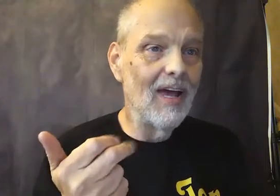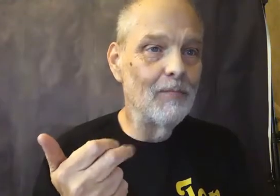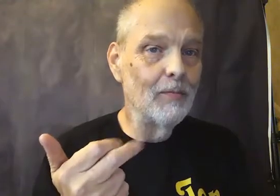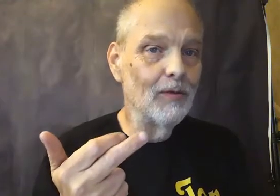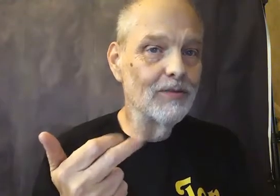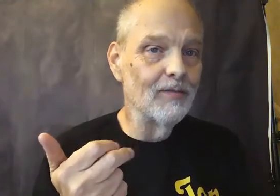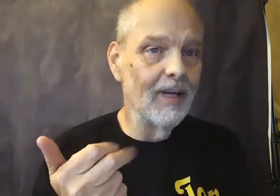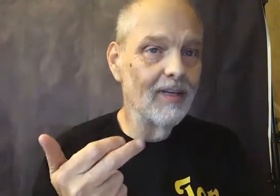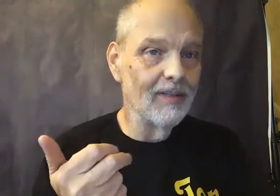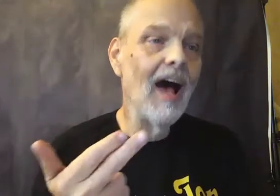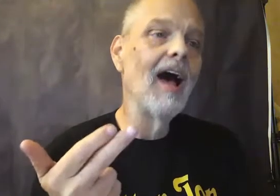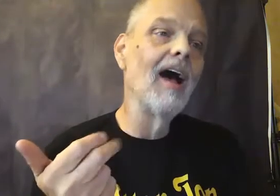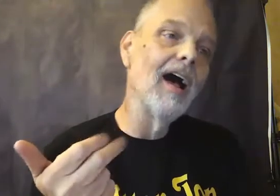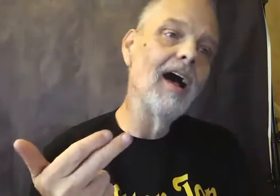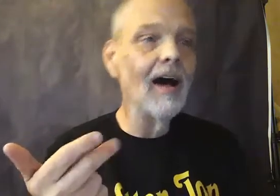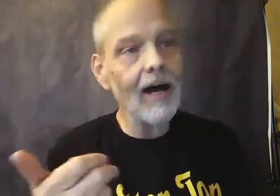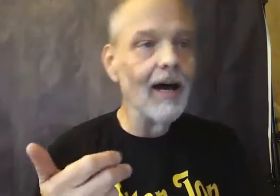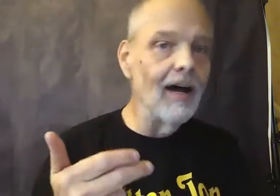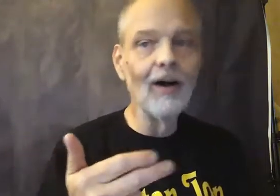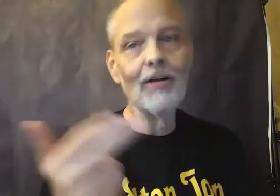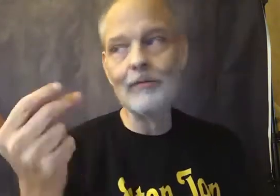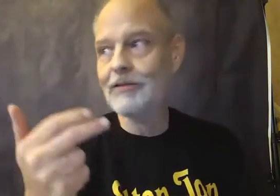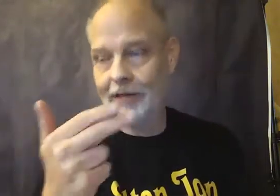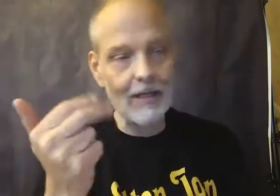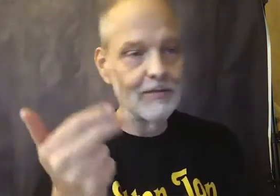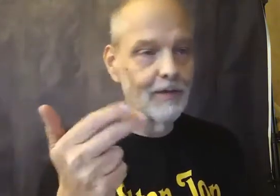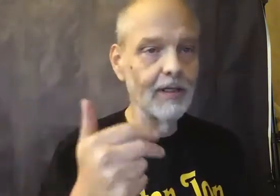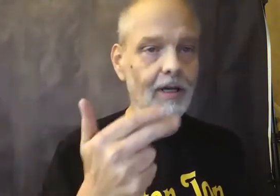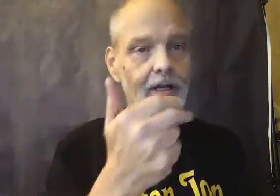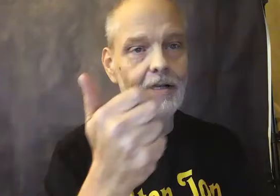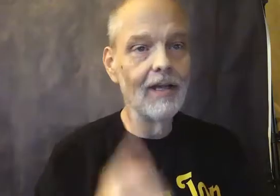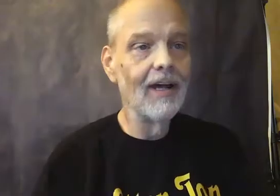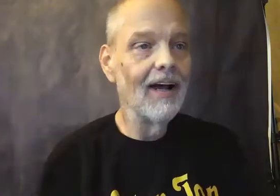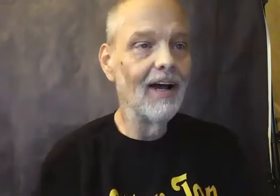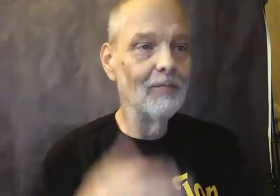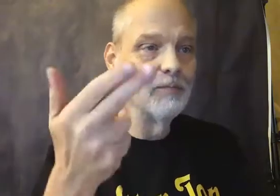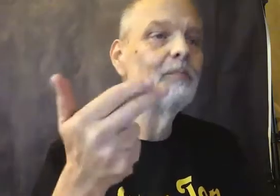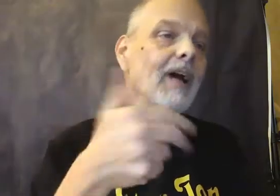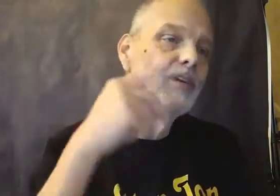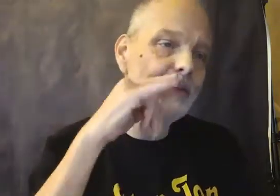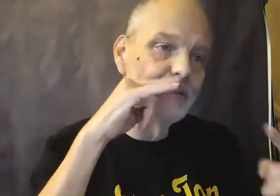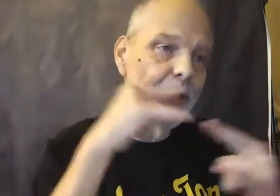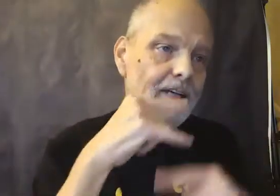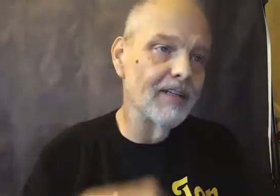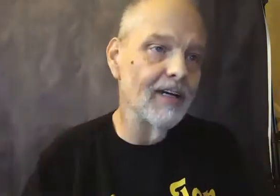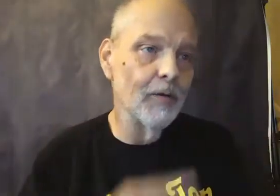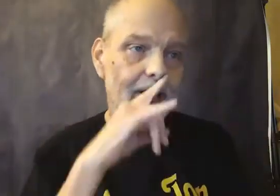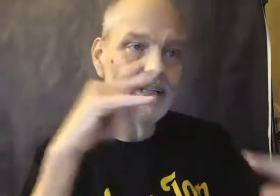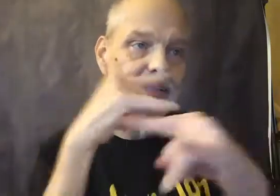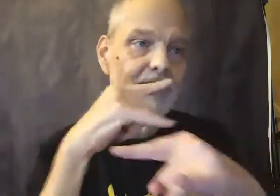And people use it like ha ha ha ha ha ha. Oh, that was great. That was funny. Kind of in the sarcastic kind of way. That's a sign